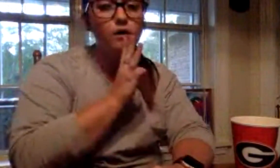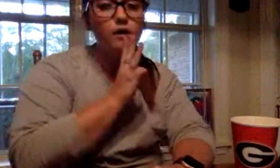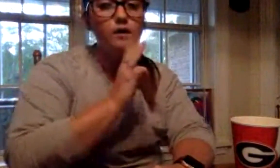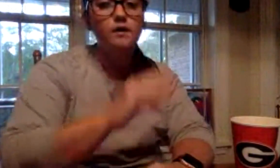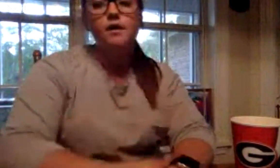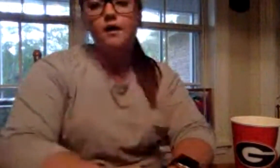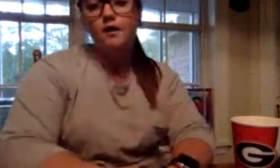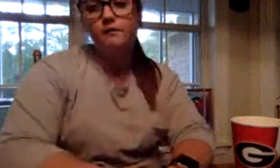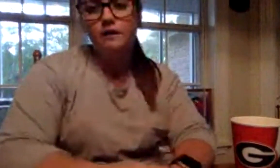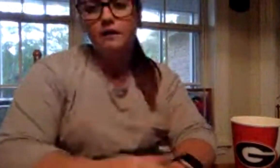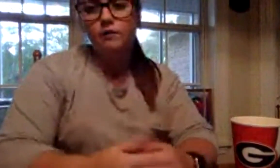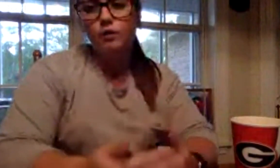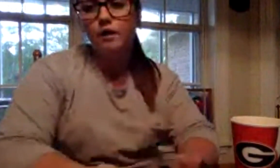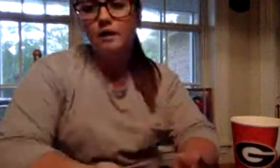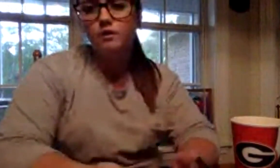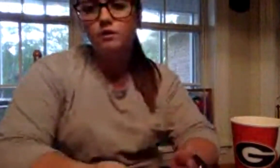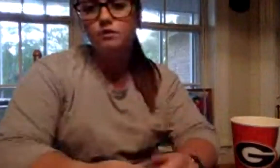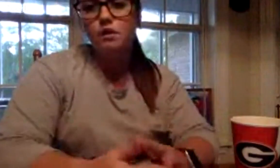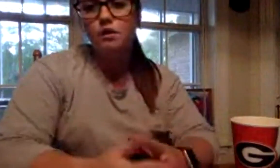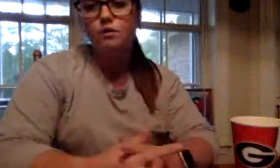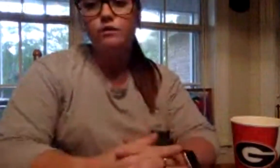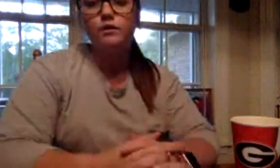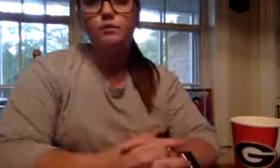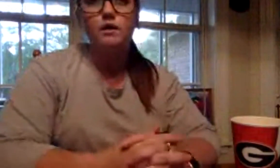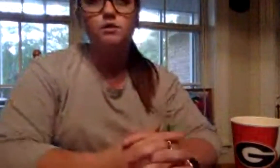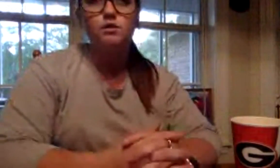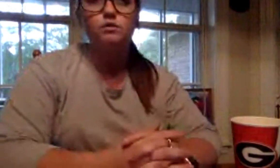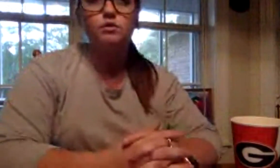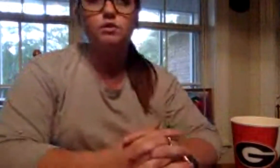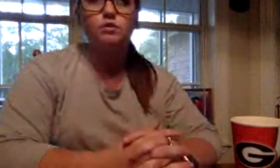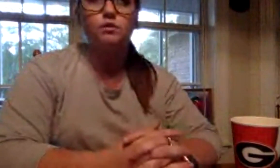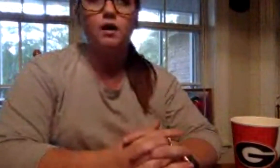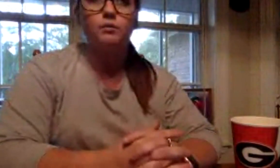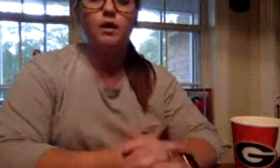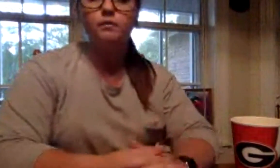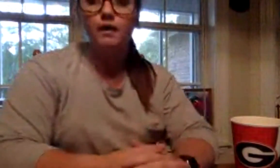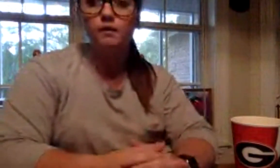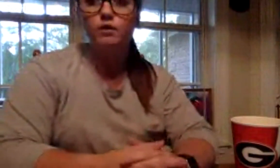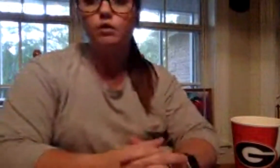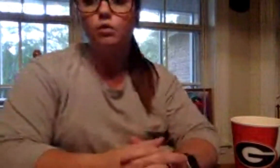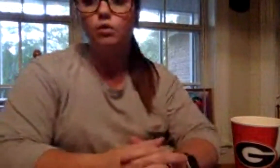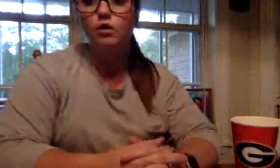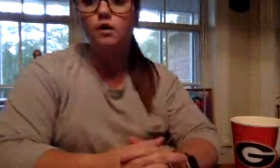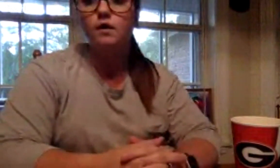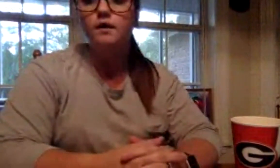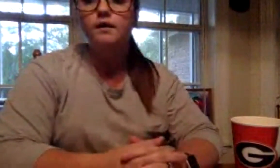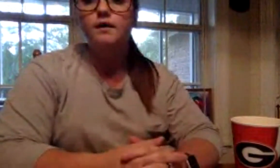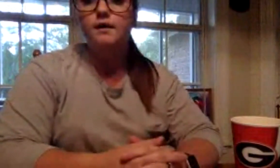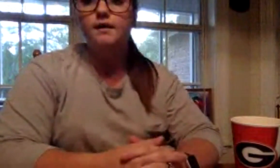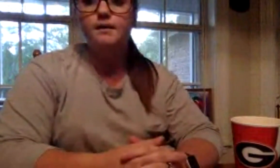water. If the client were unable to do so, whether it be due to problem behavior or